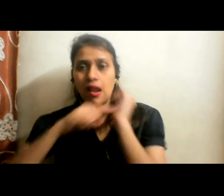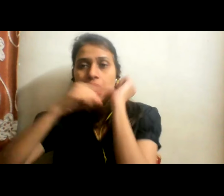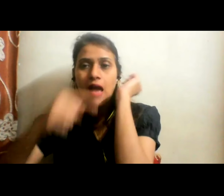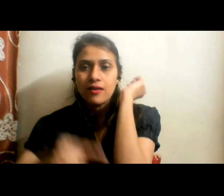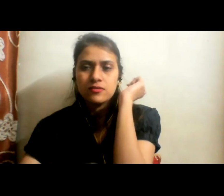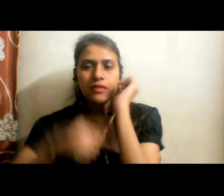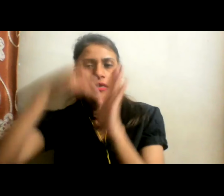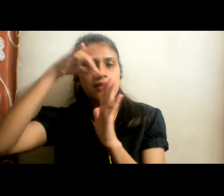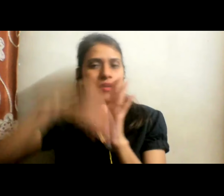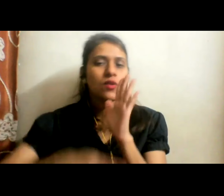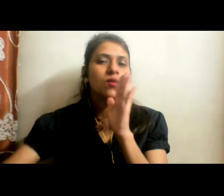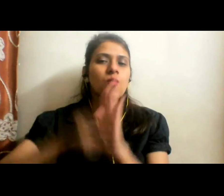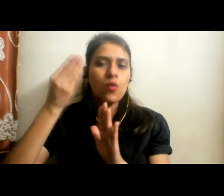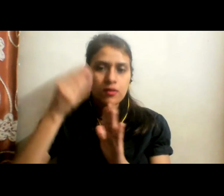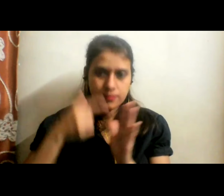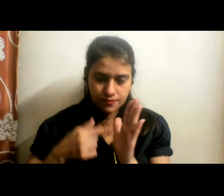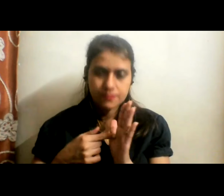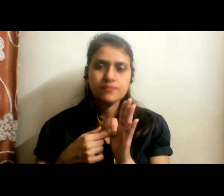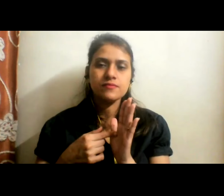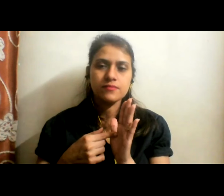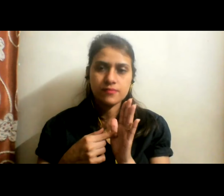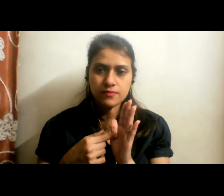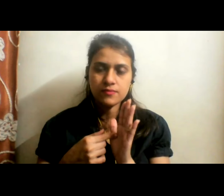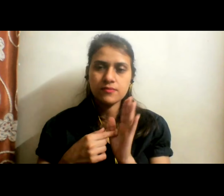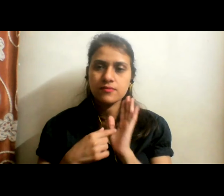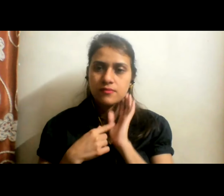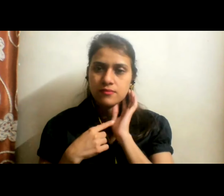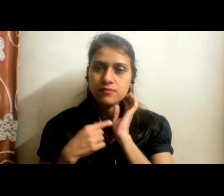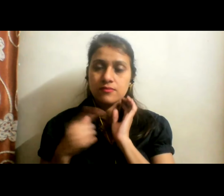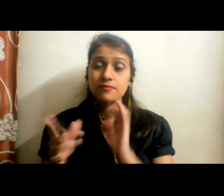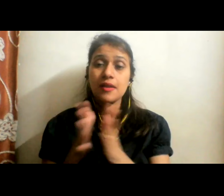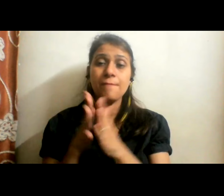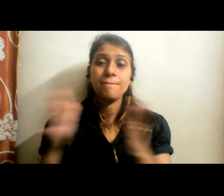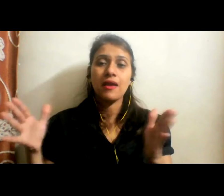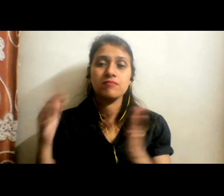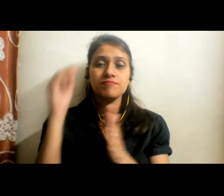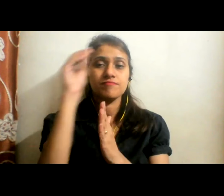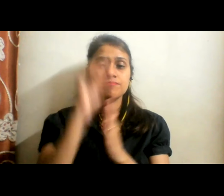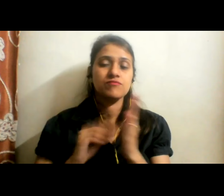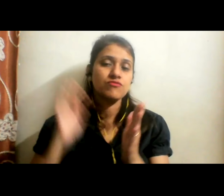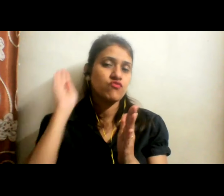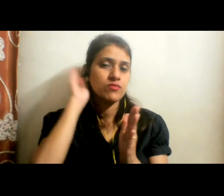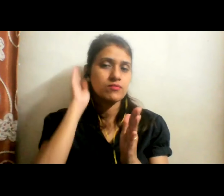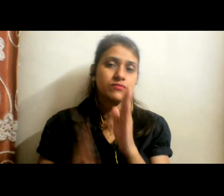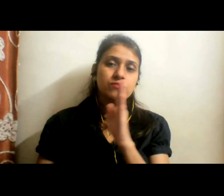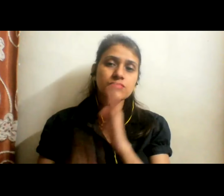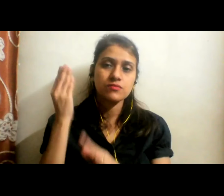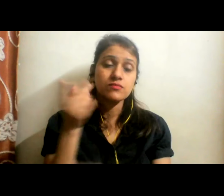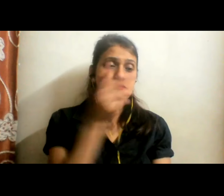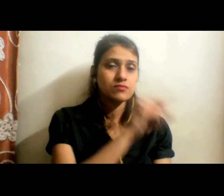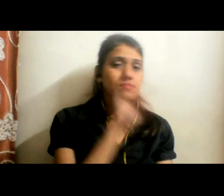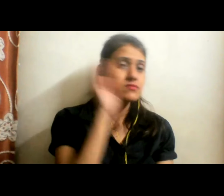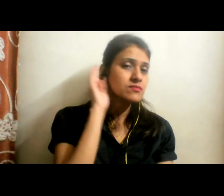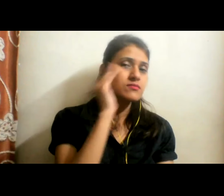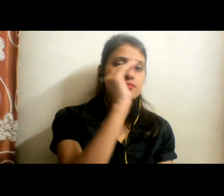detailed. Reports are bulkier, they are bigger, and it's usually for organizational or purposes where you're evaluating